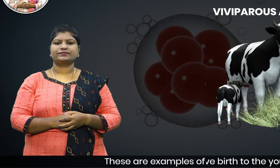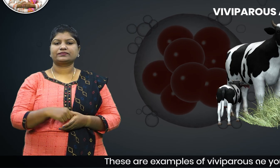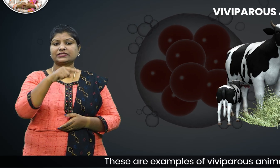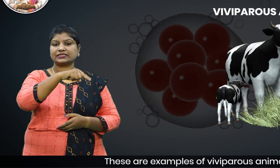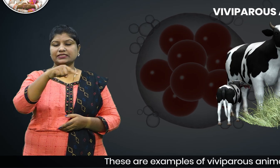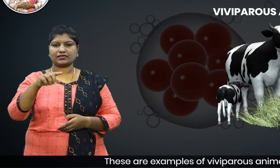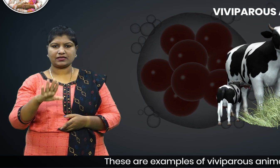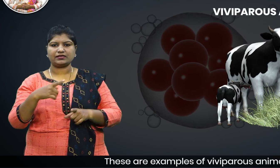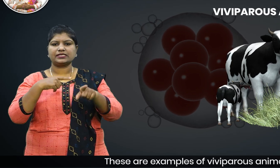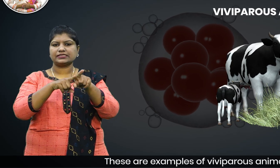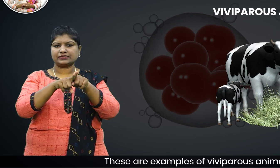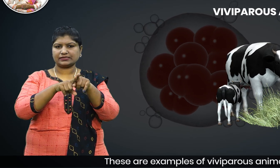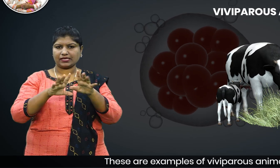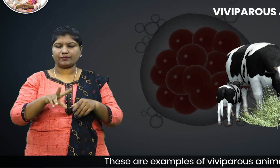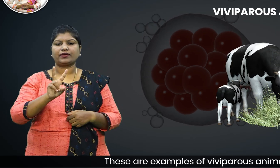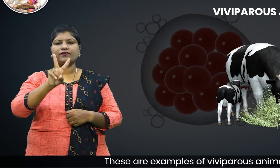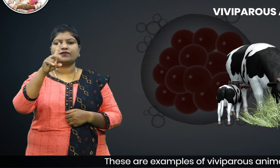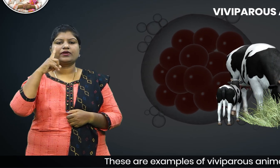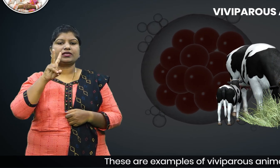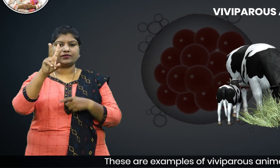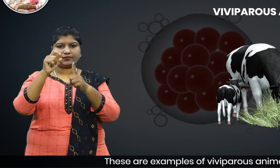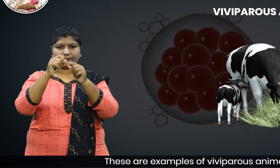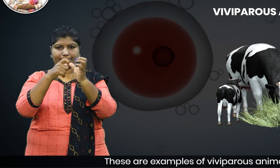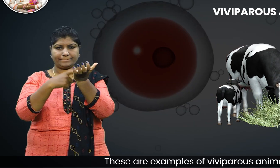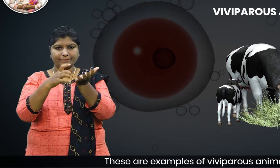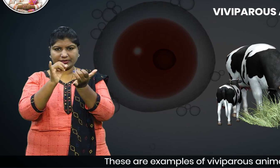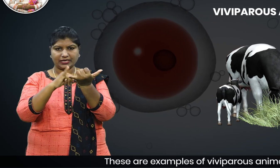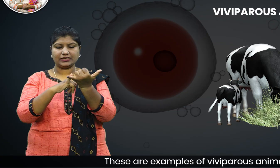These are examples of viviparous animals.